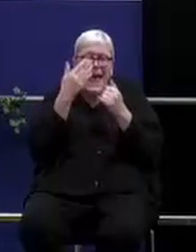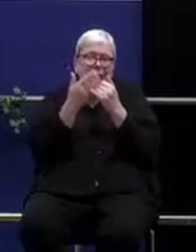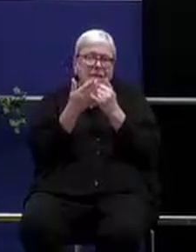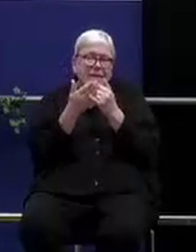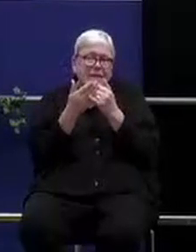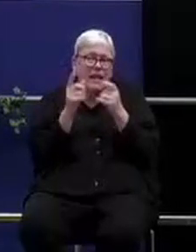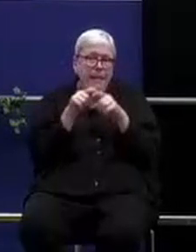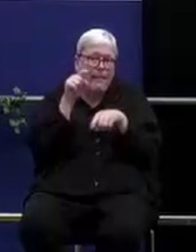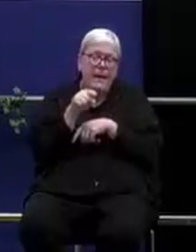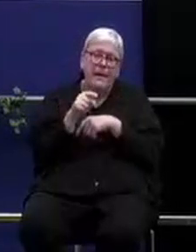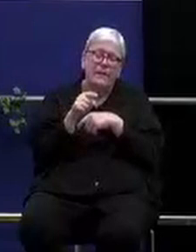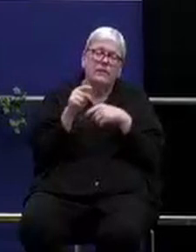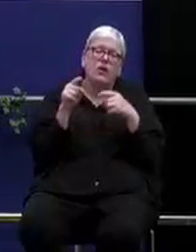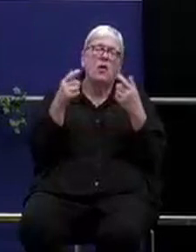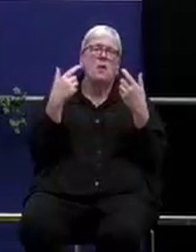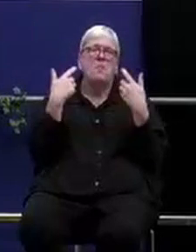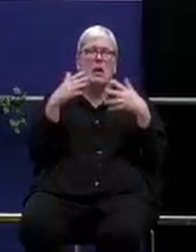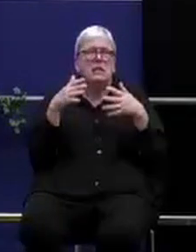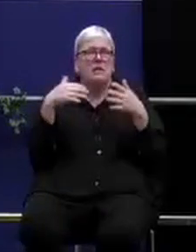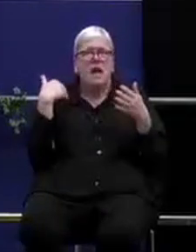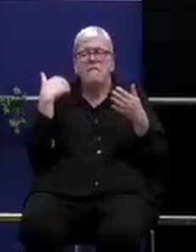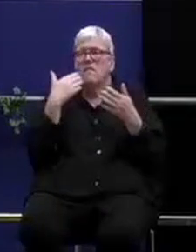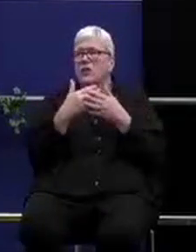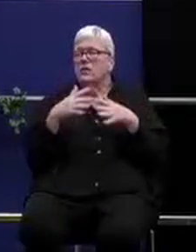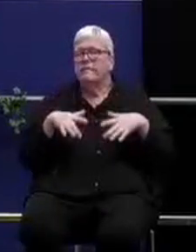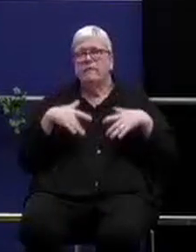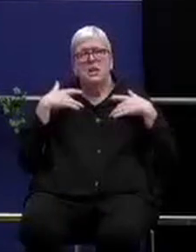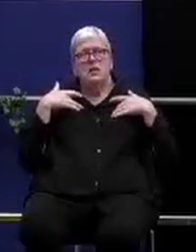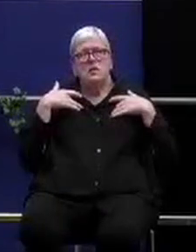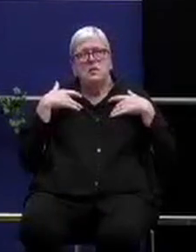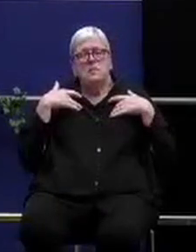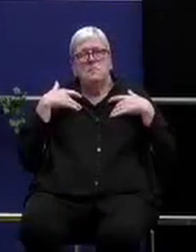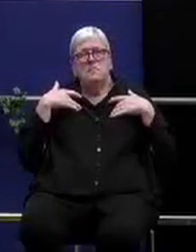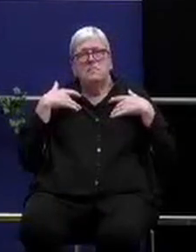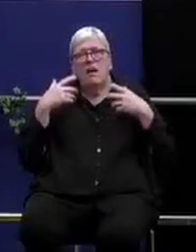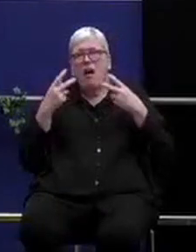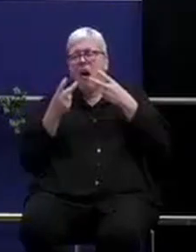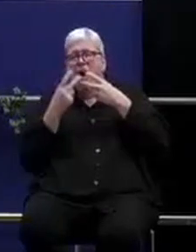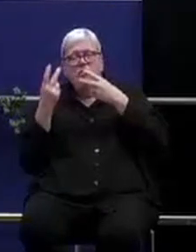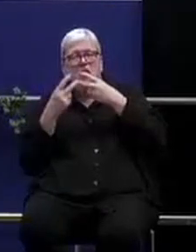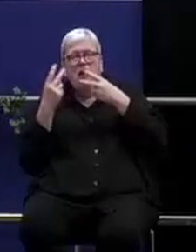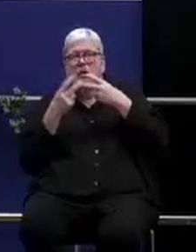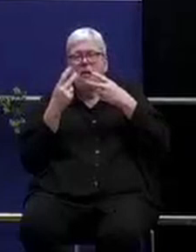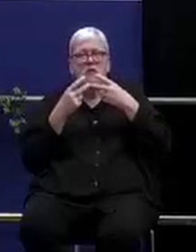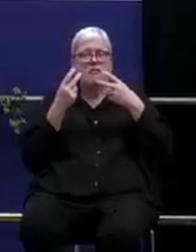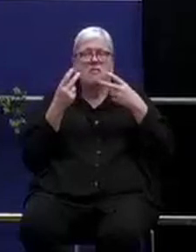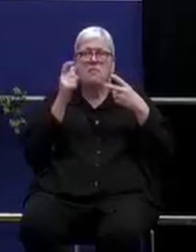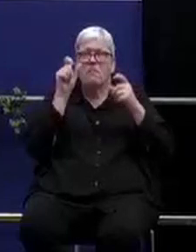it was? Or were you ever compelled to give Wolfe and the other inhabitants of the